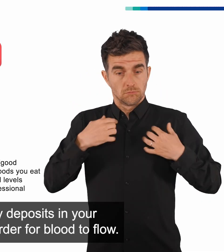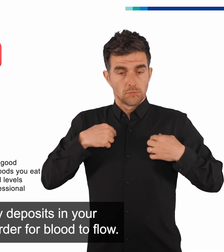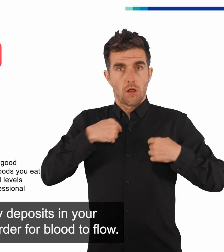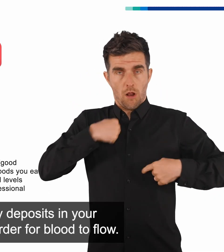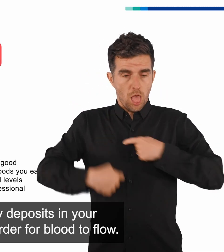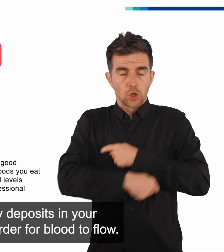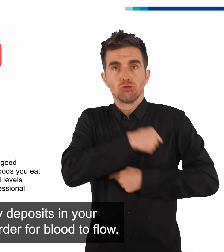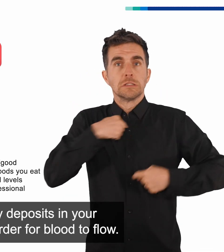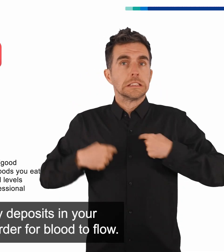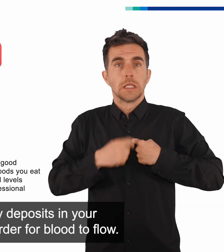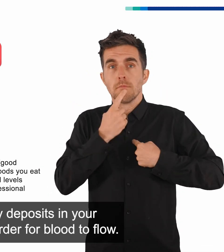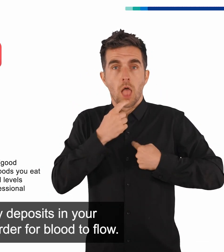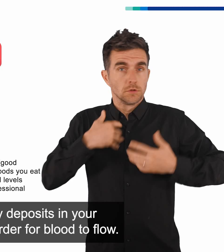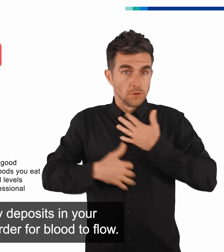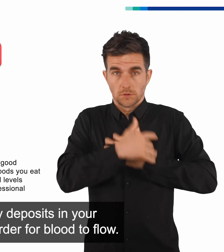Maintain healthy weight.